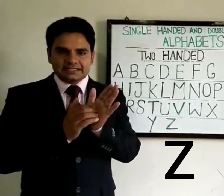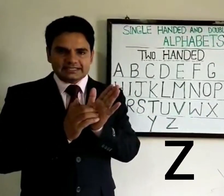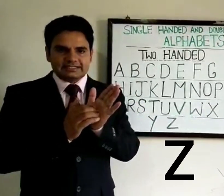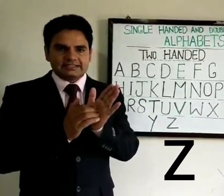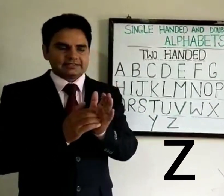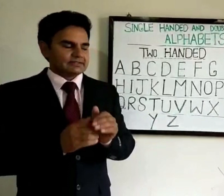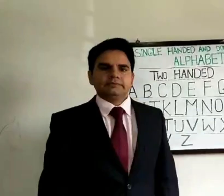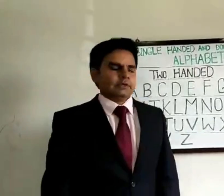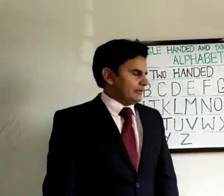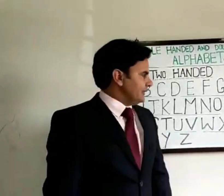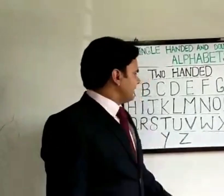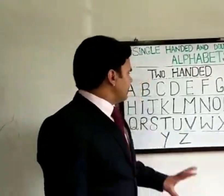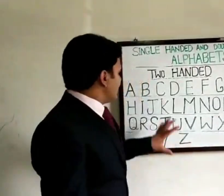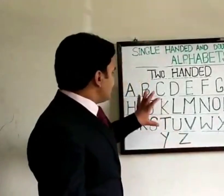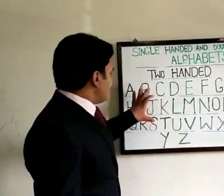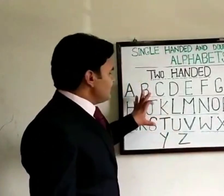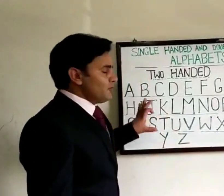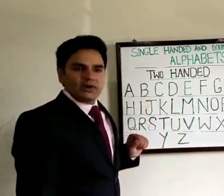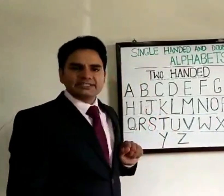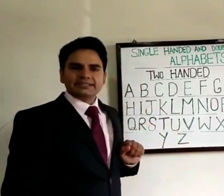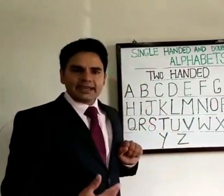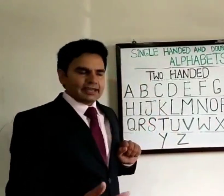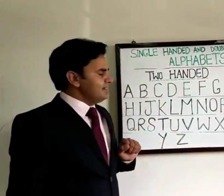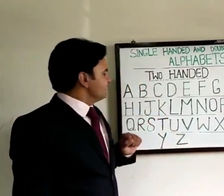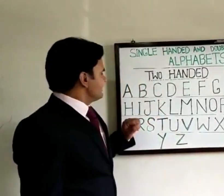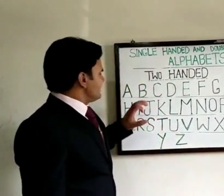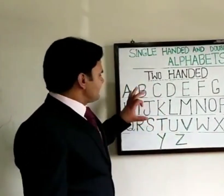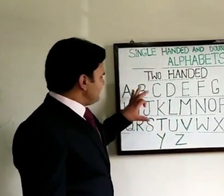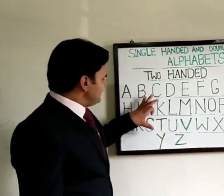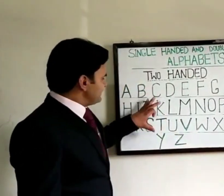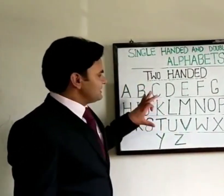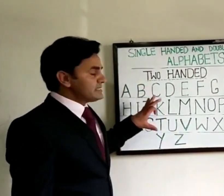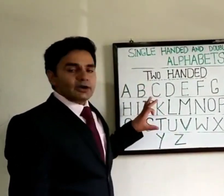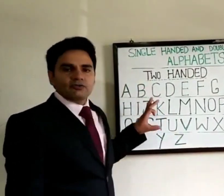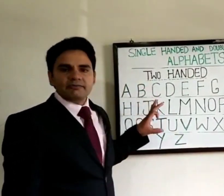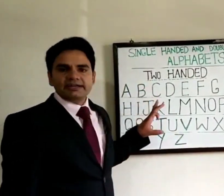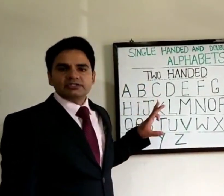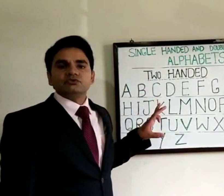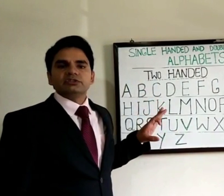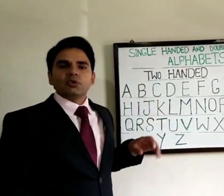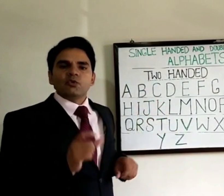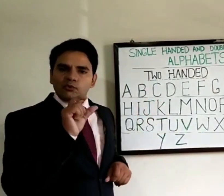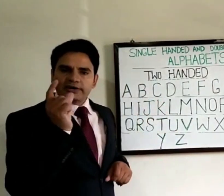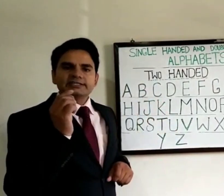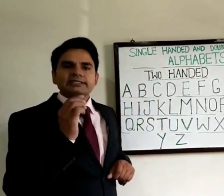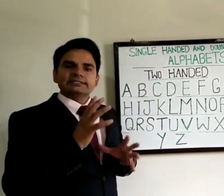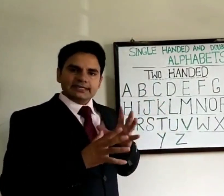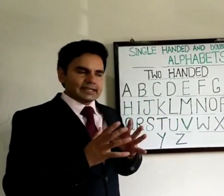Z. Okay, I once again repeat these alphabets with words